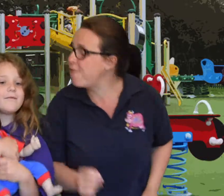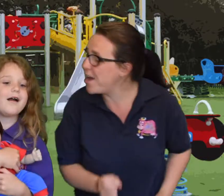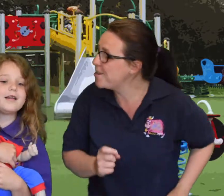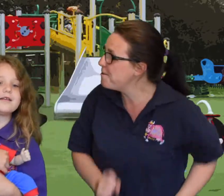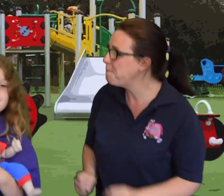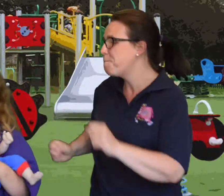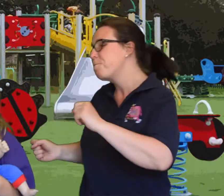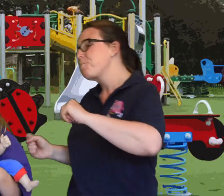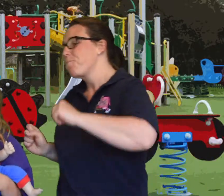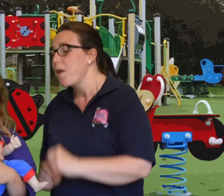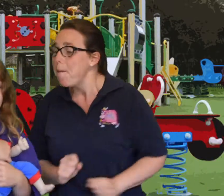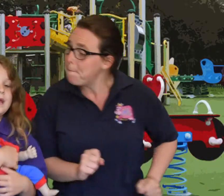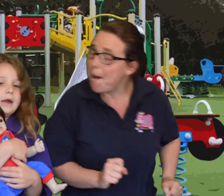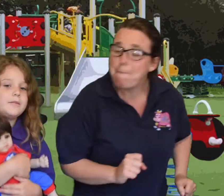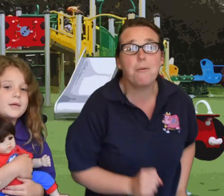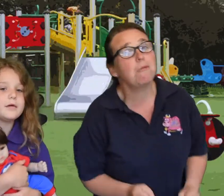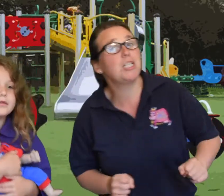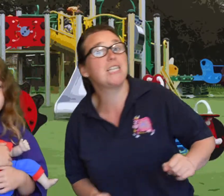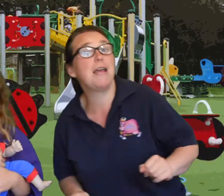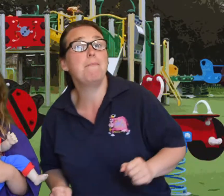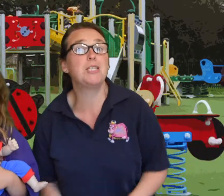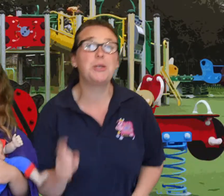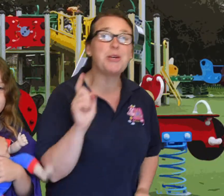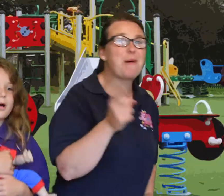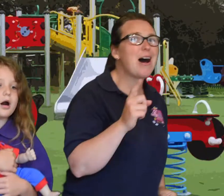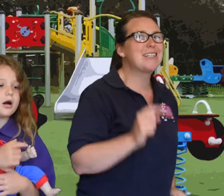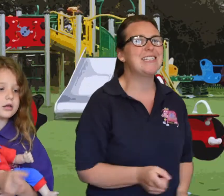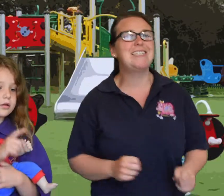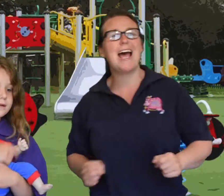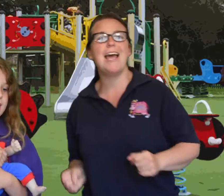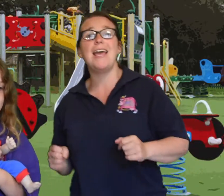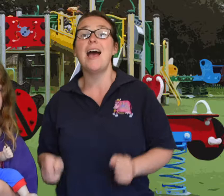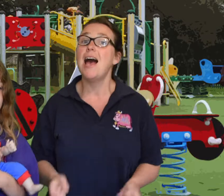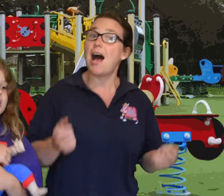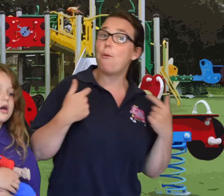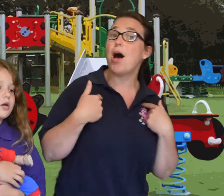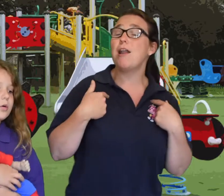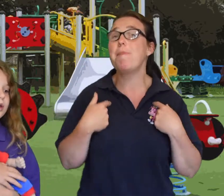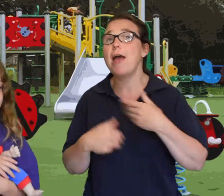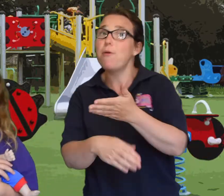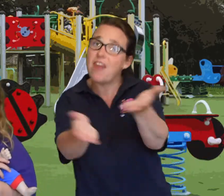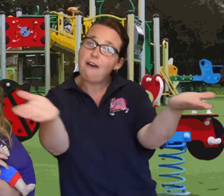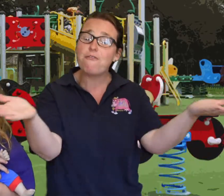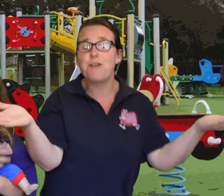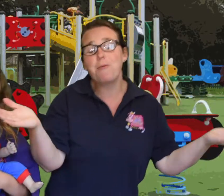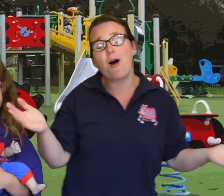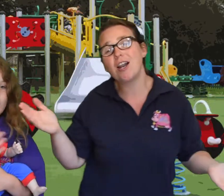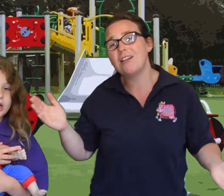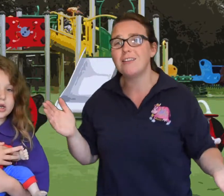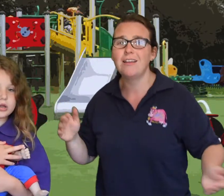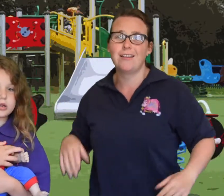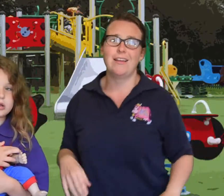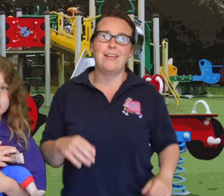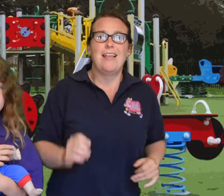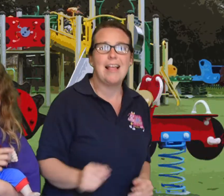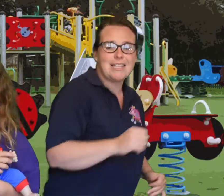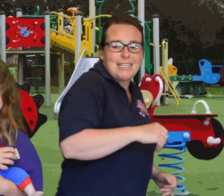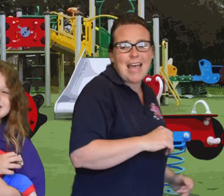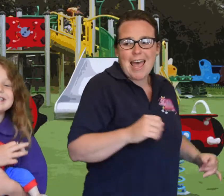fun. Mummy, won't you take me to the park today? I want to play with everyone. Come on, let's see